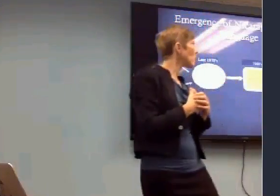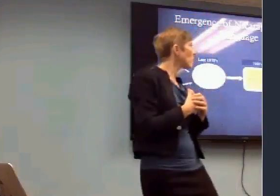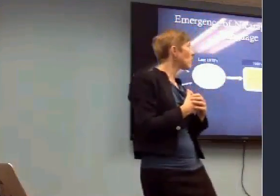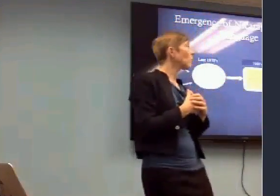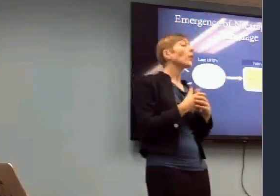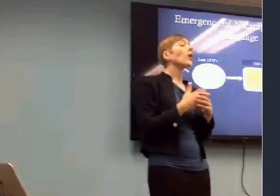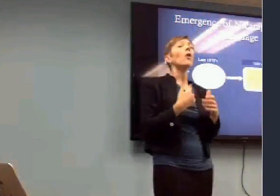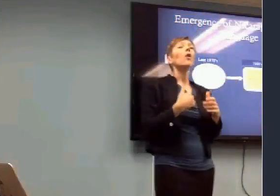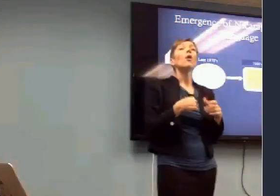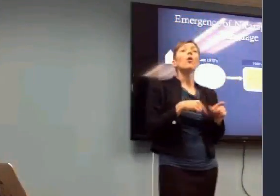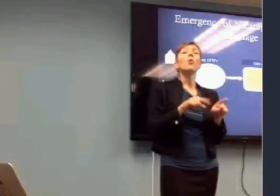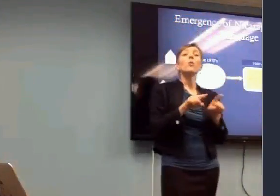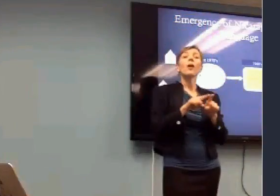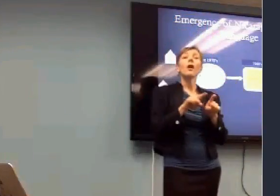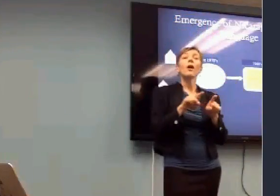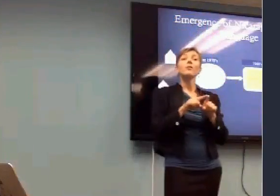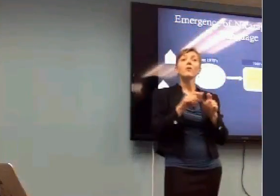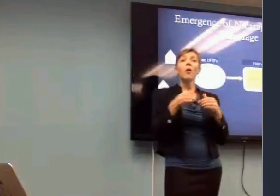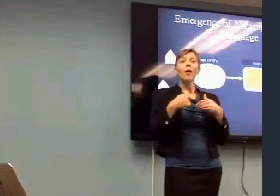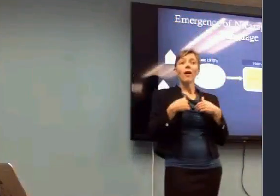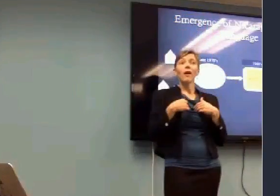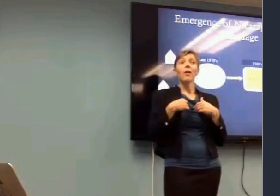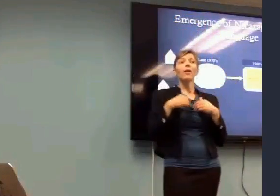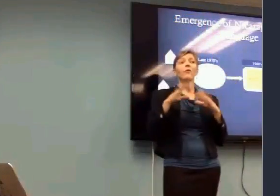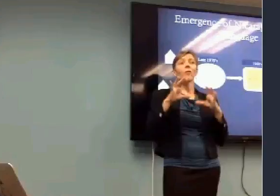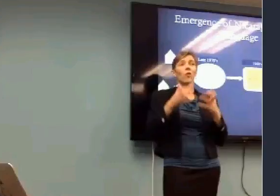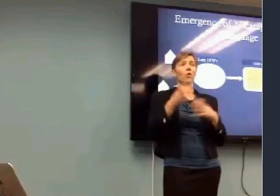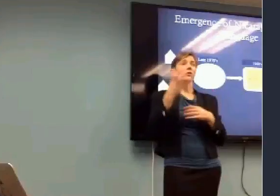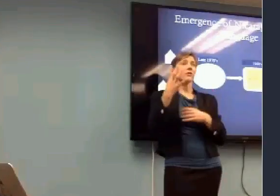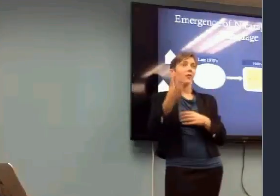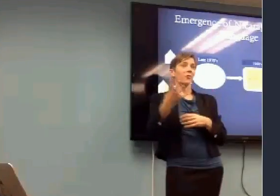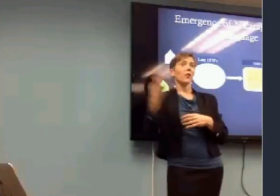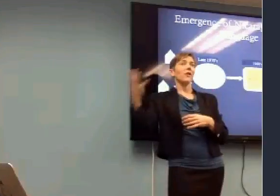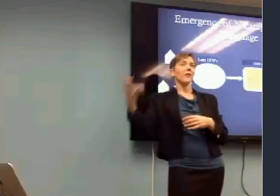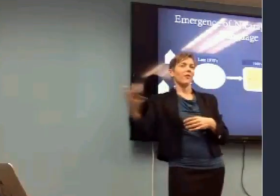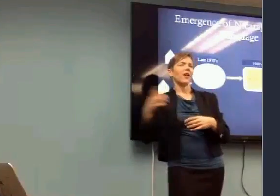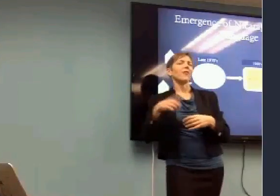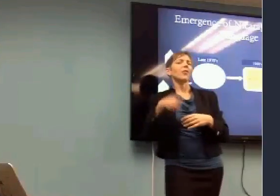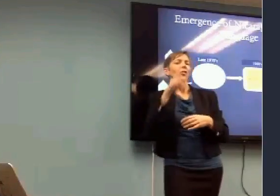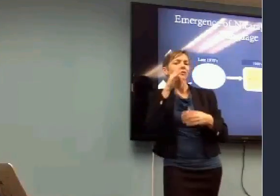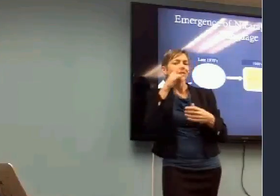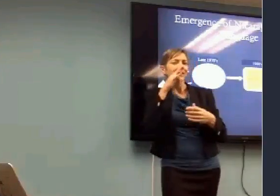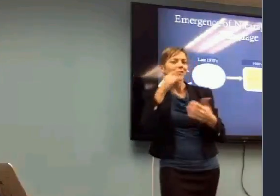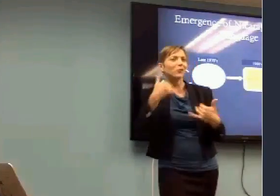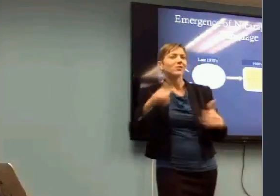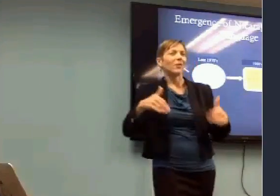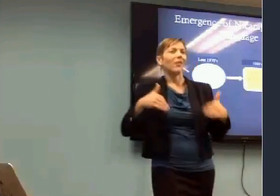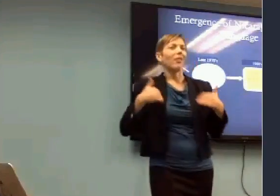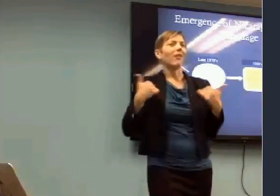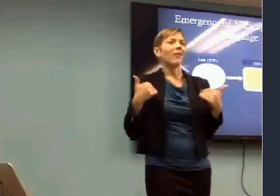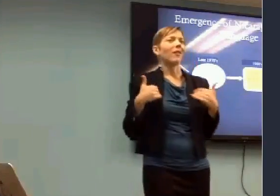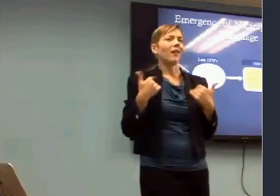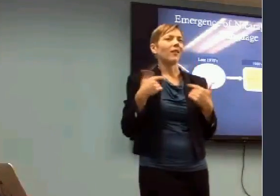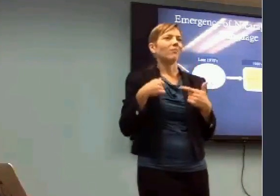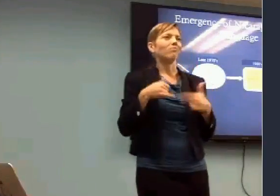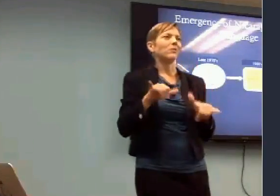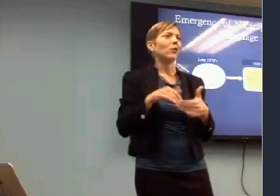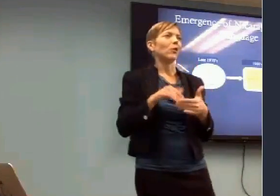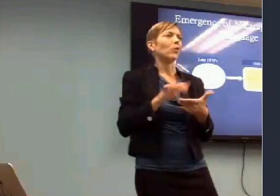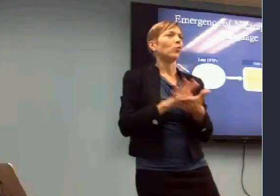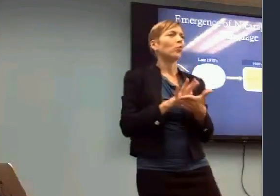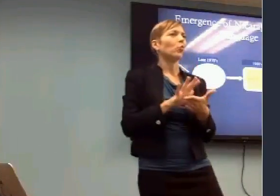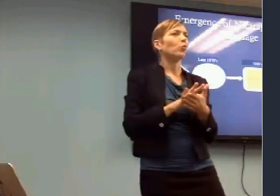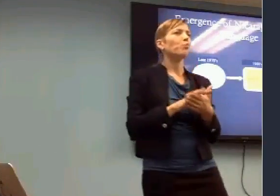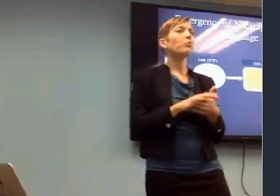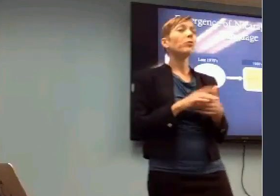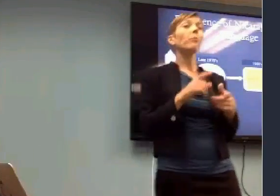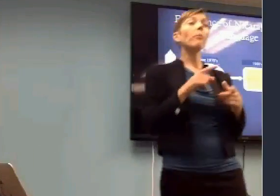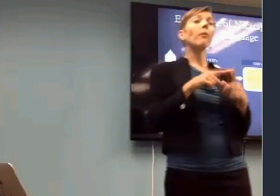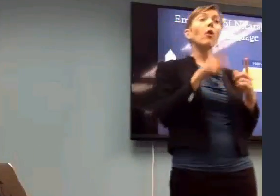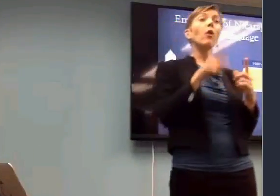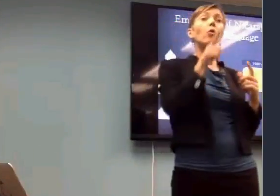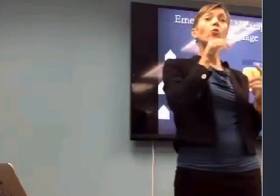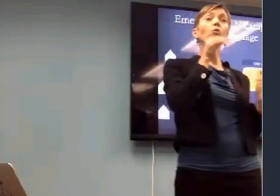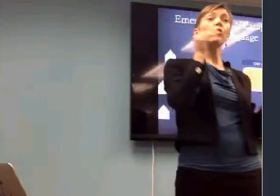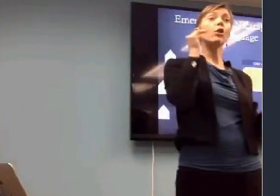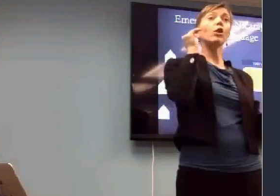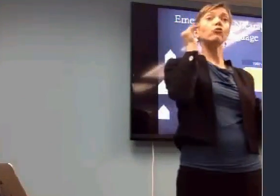all of these individuals are adults today. We also do have cohorts 4 and 5, and they're still young, so they're still